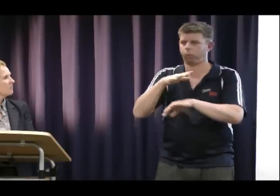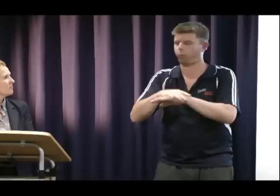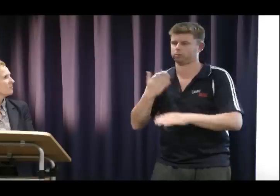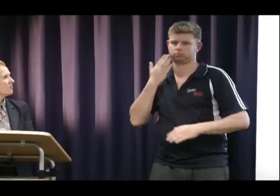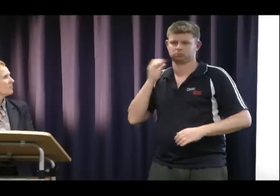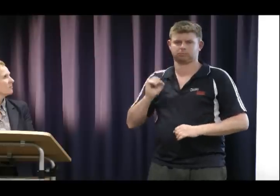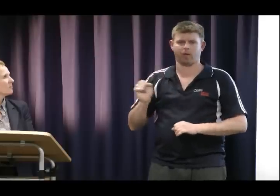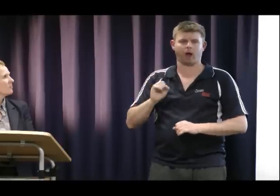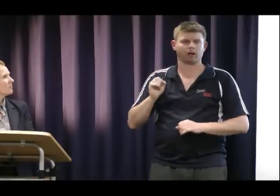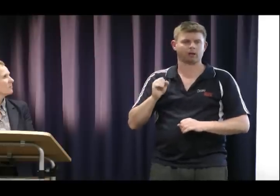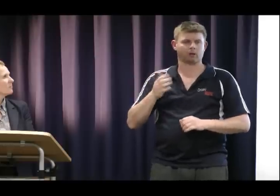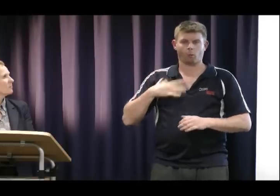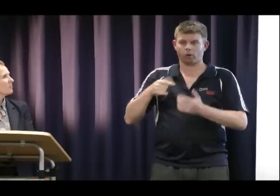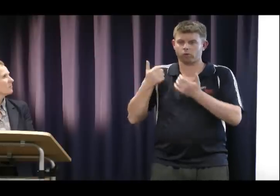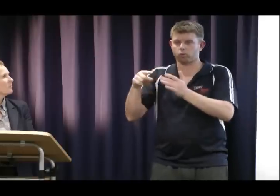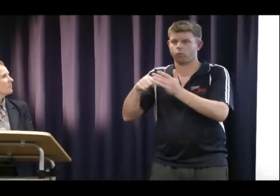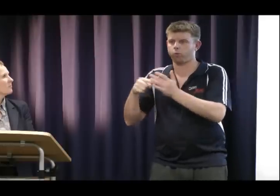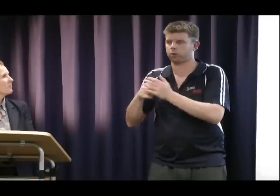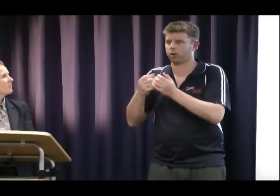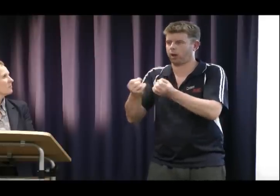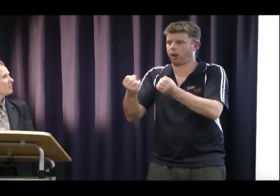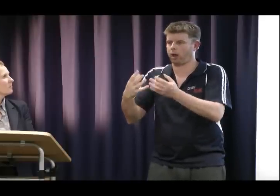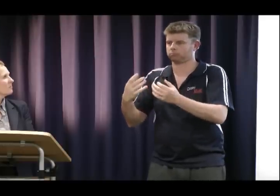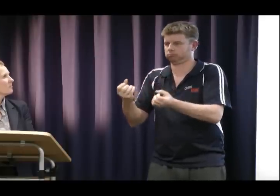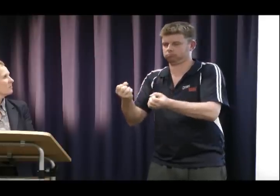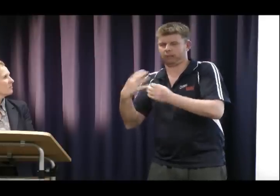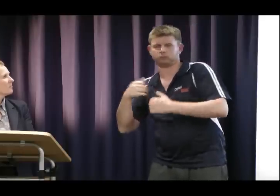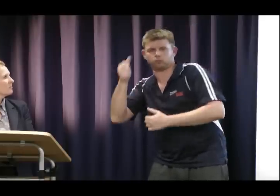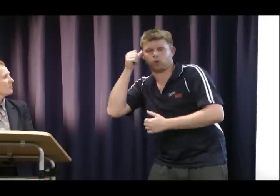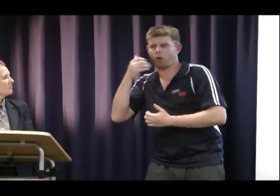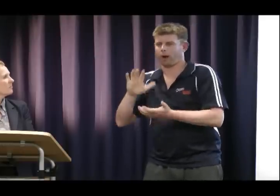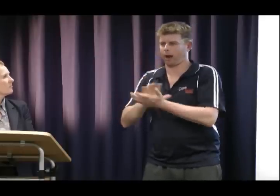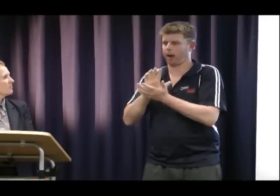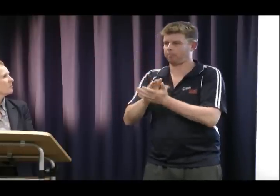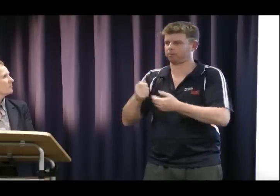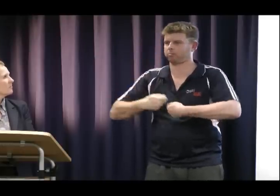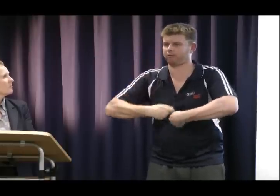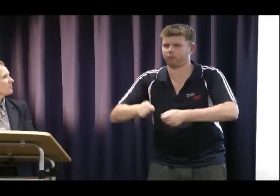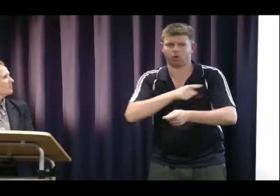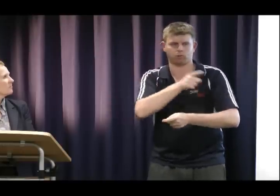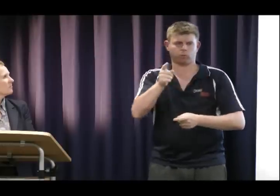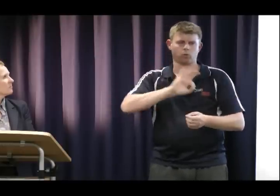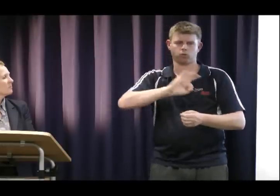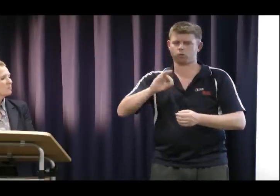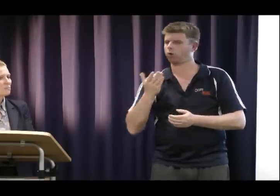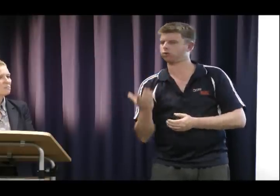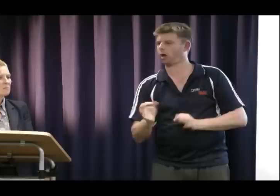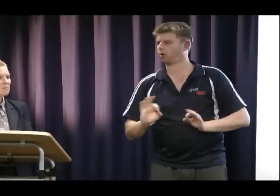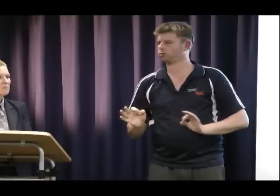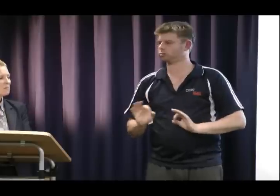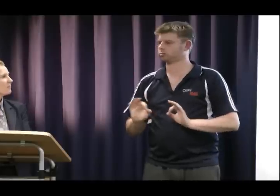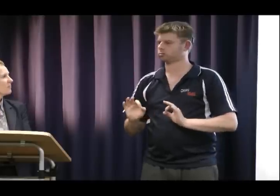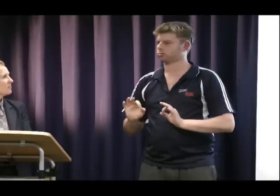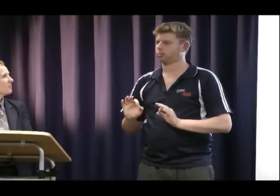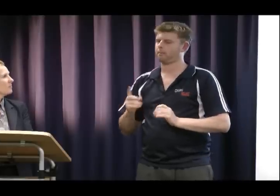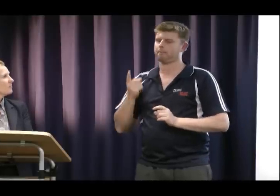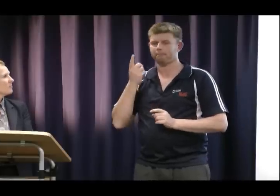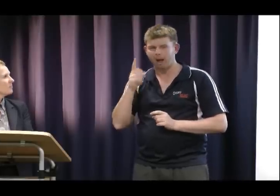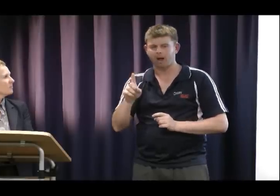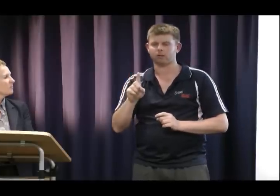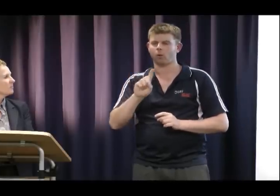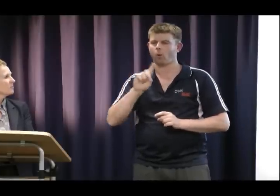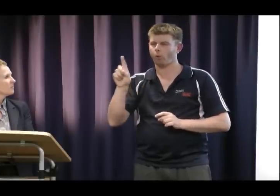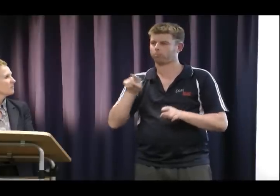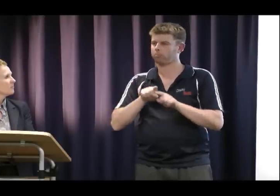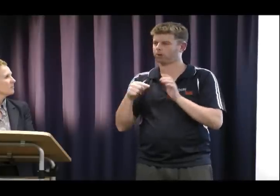work, where they can touch base, chat or even have weddings. So So if you want to know more about Hayes Paddock, I can